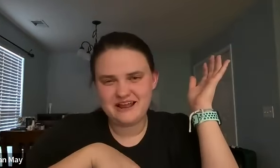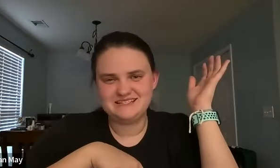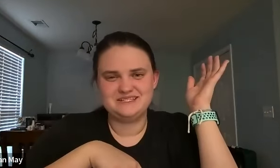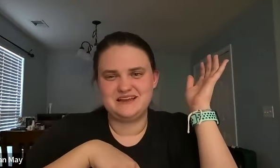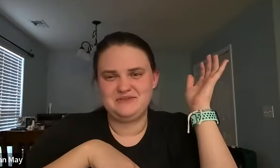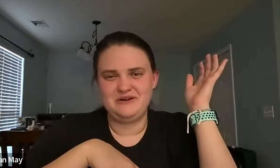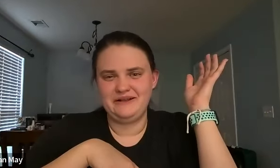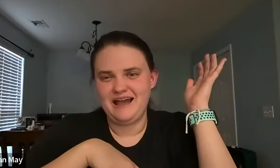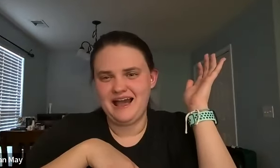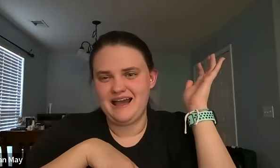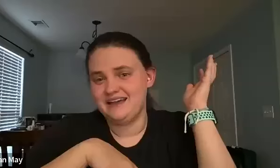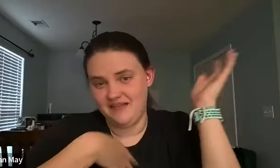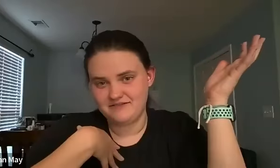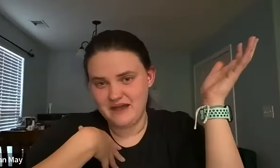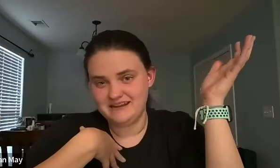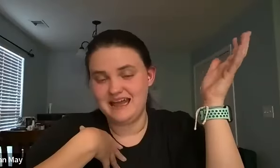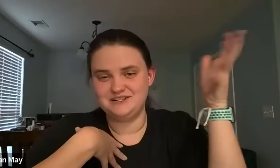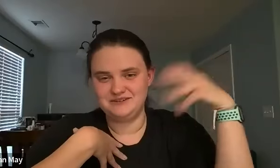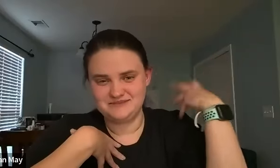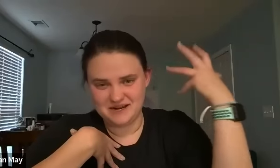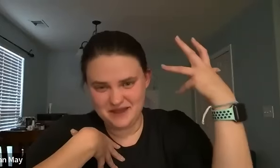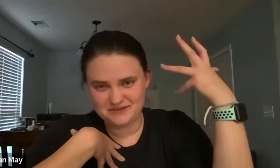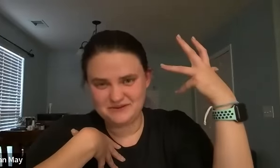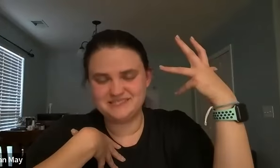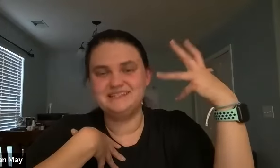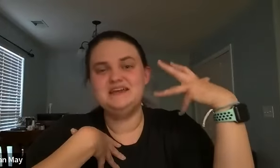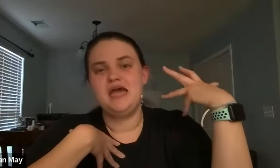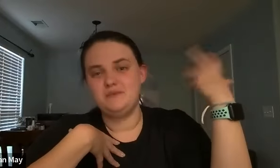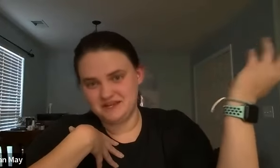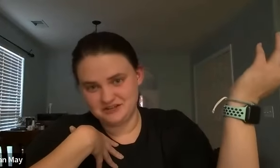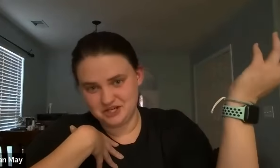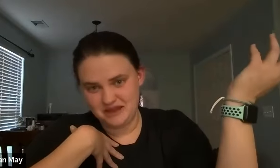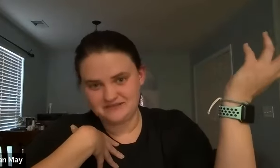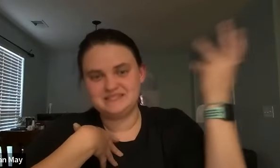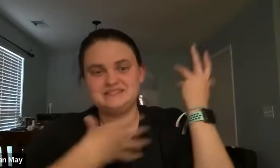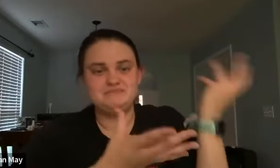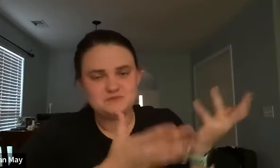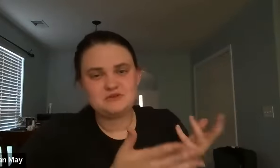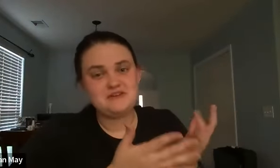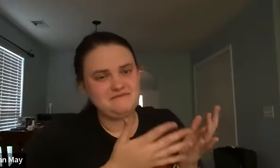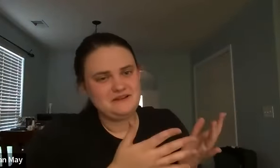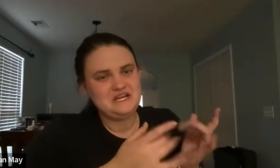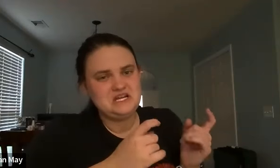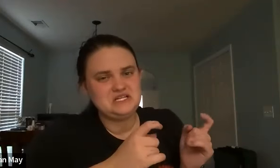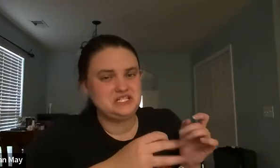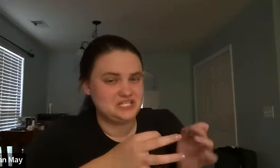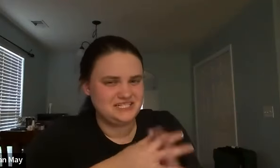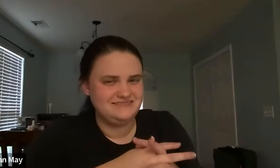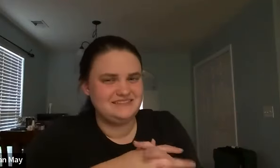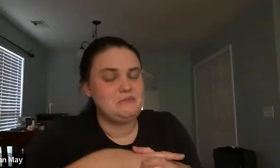I do a sign wrong, I laugh about it. I don't get upset about it with the person, and we make a good joke out of it. Most people are not very judgy.